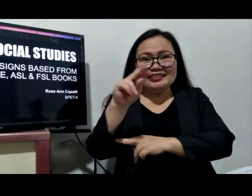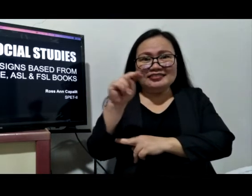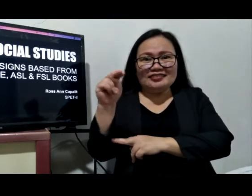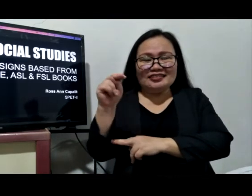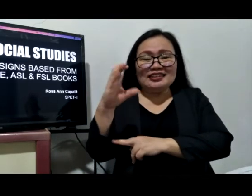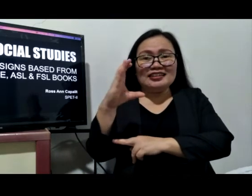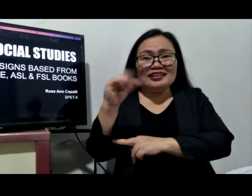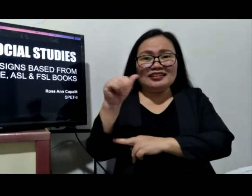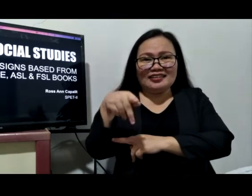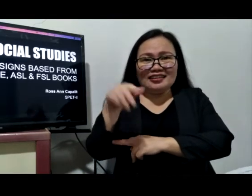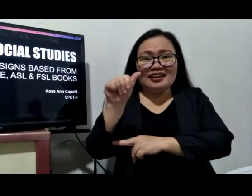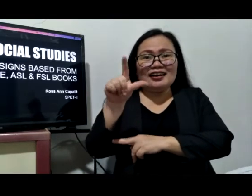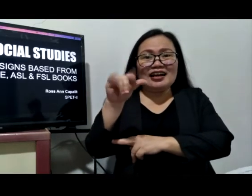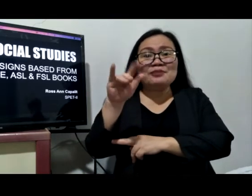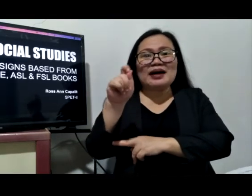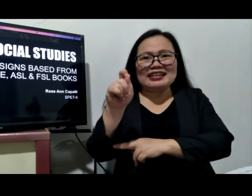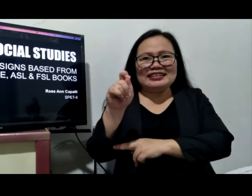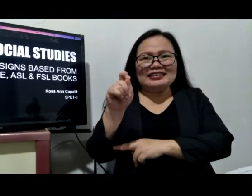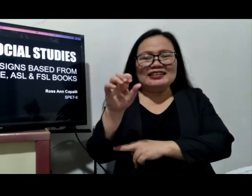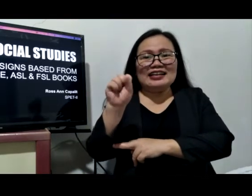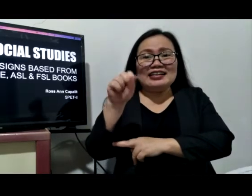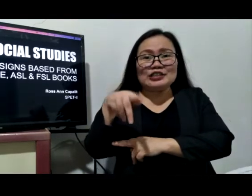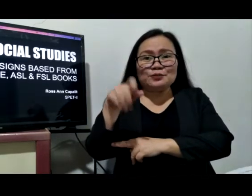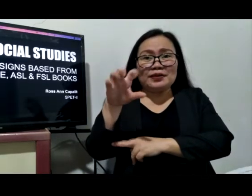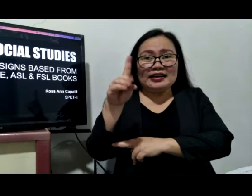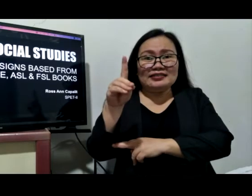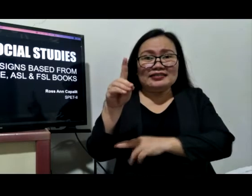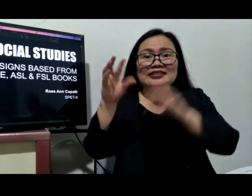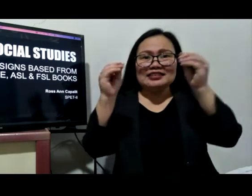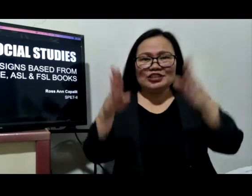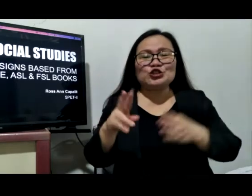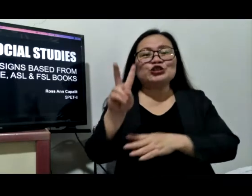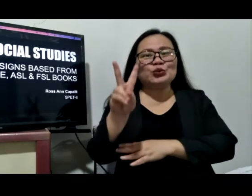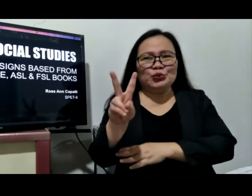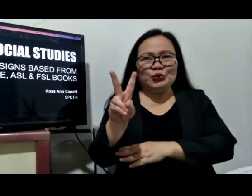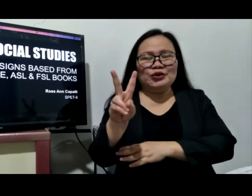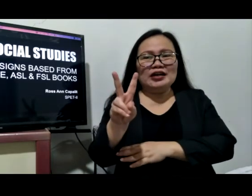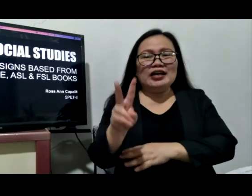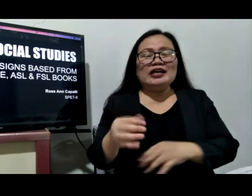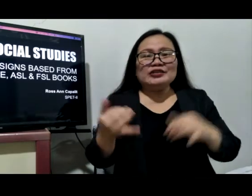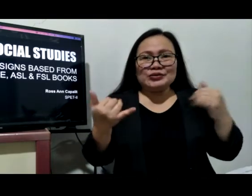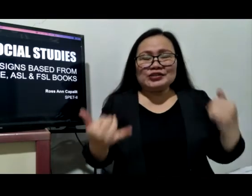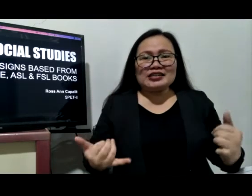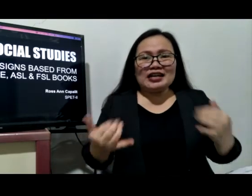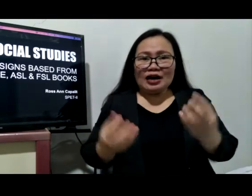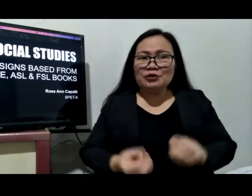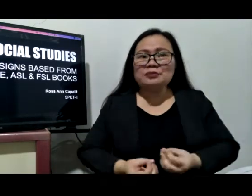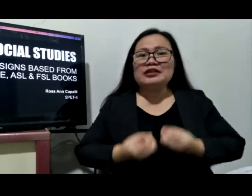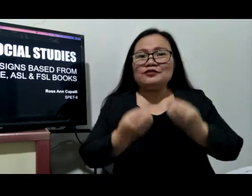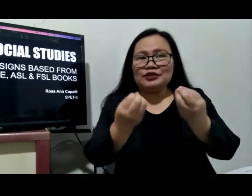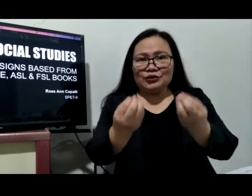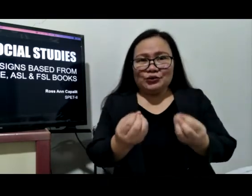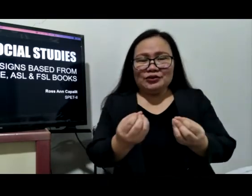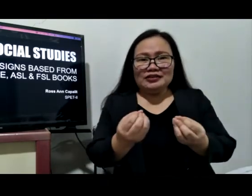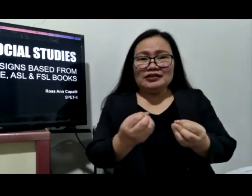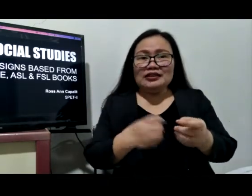Rosanne Kapalit, SPED Teacher 2. So today I will be giving you